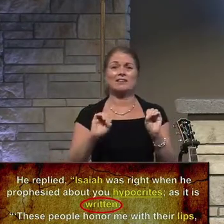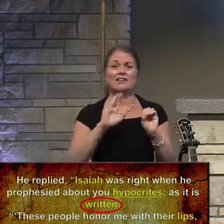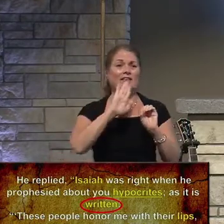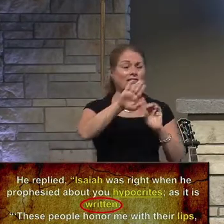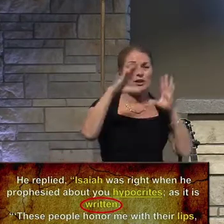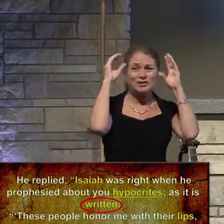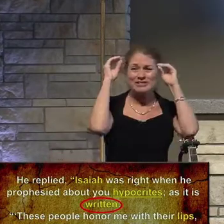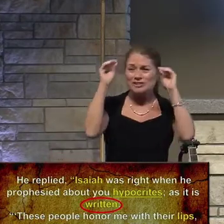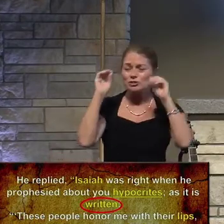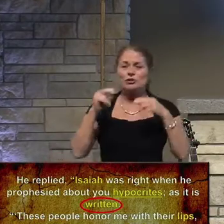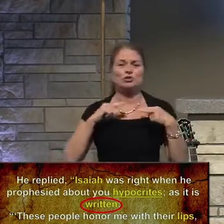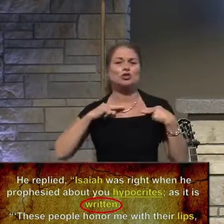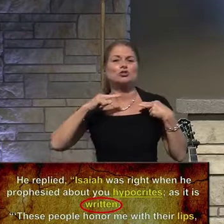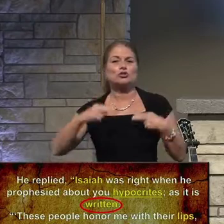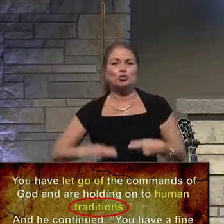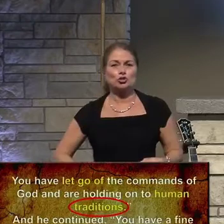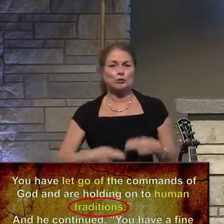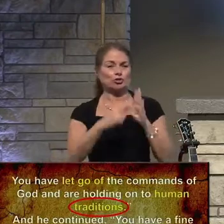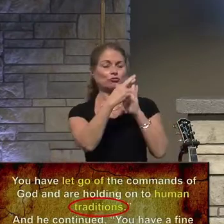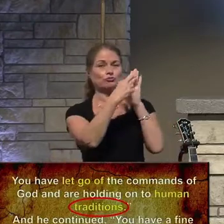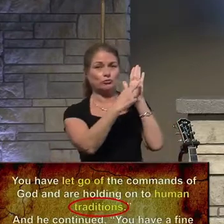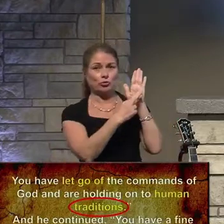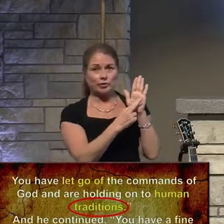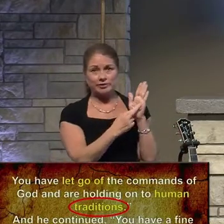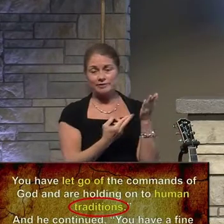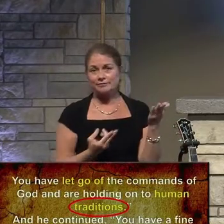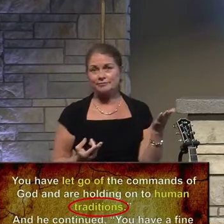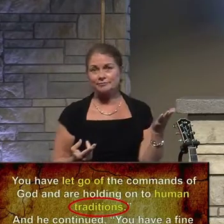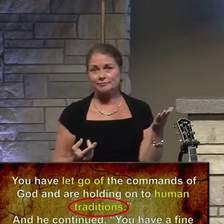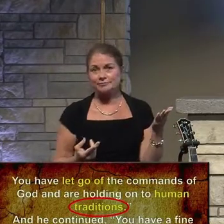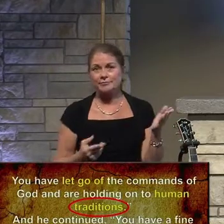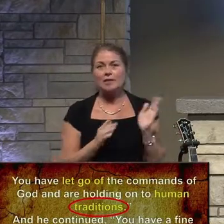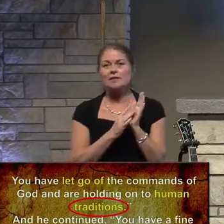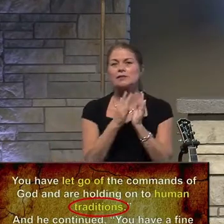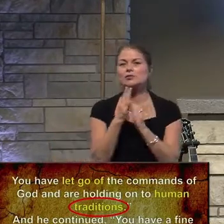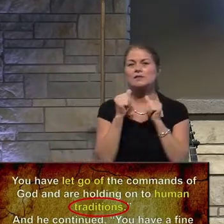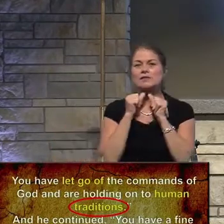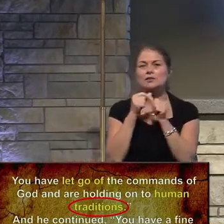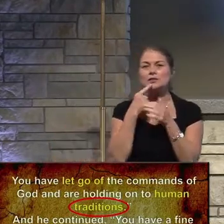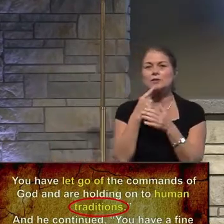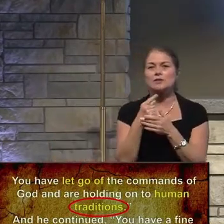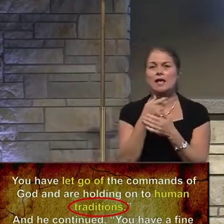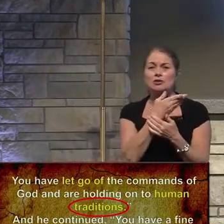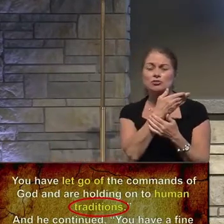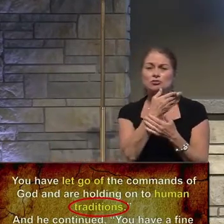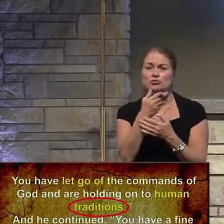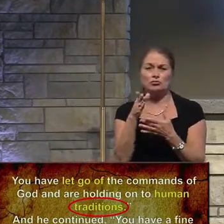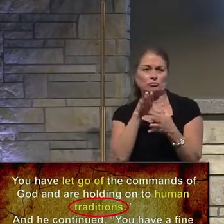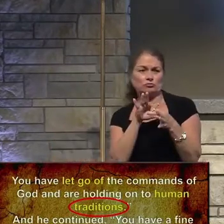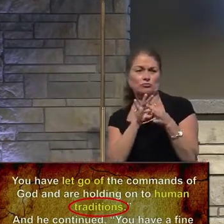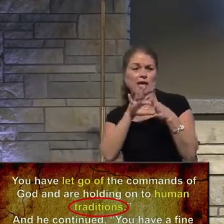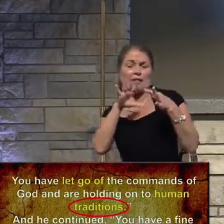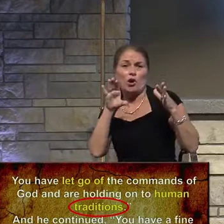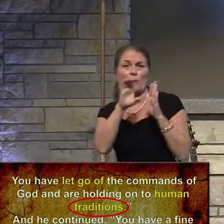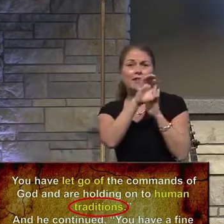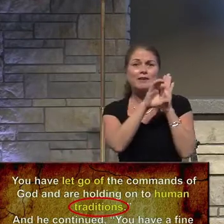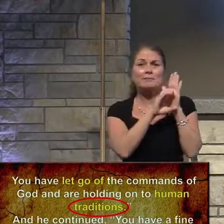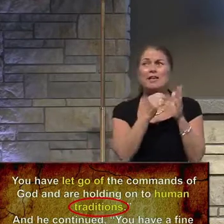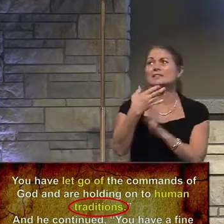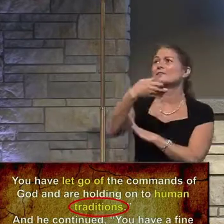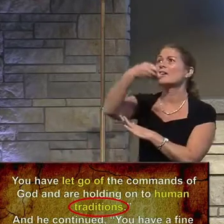mere human rules. And then Jesus went on to say, you have let go of the commands of